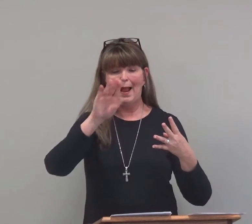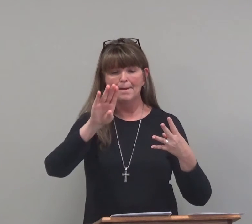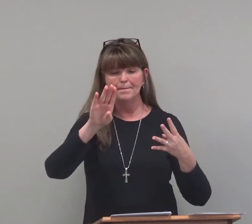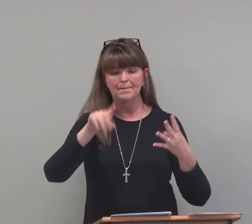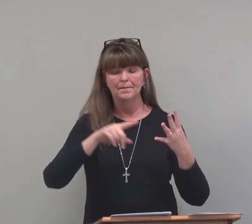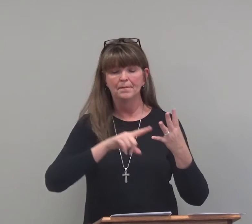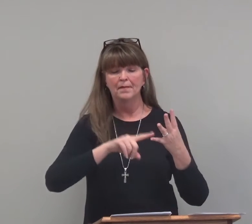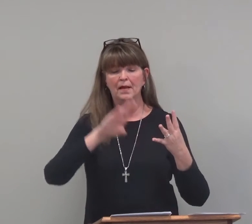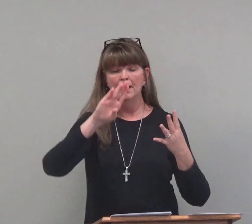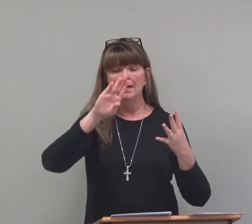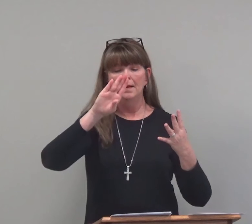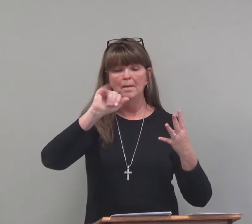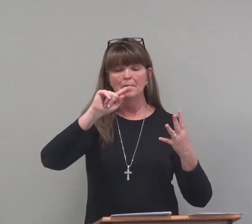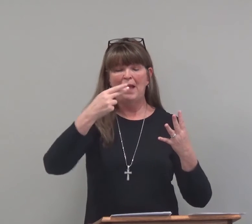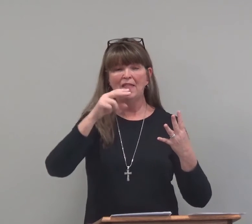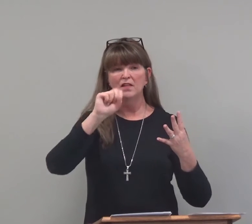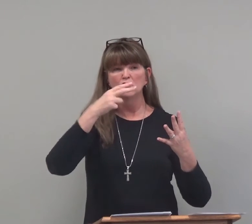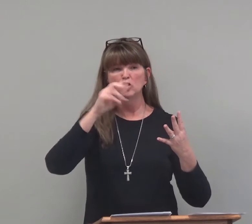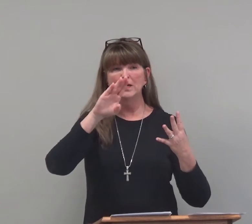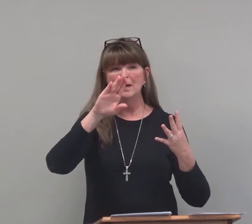Rahab, and Bathsheba.